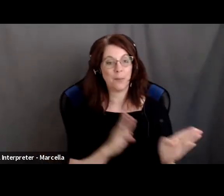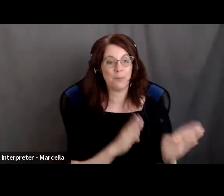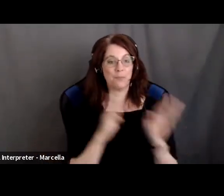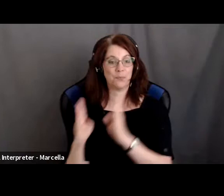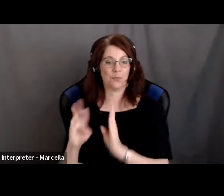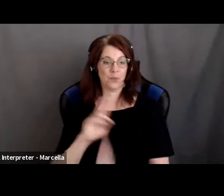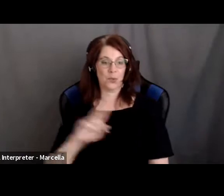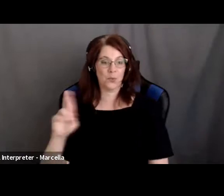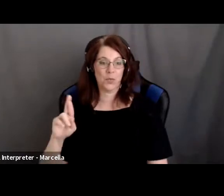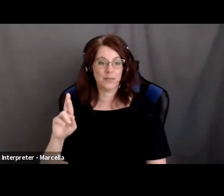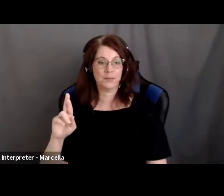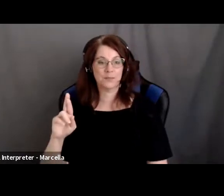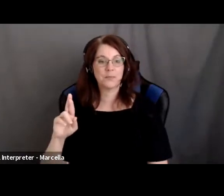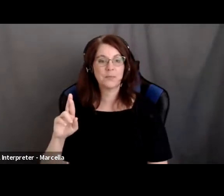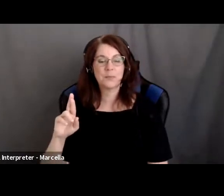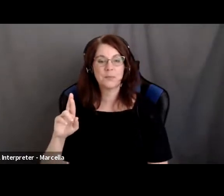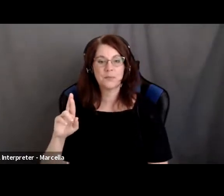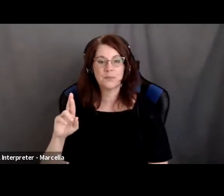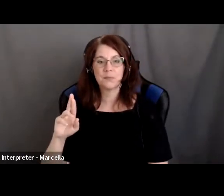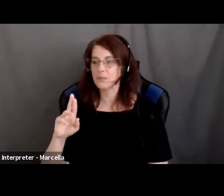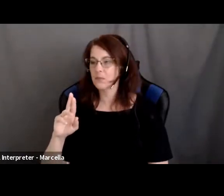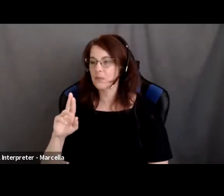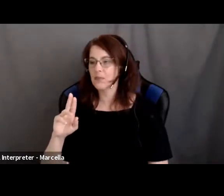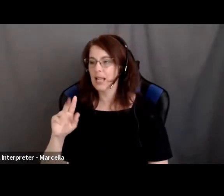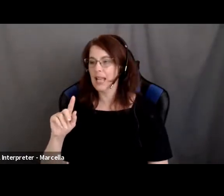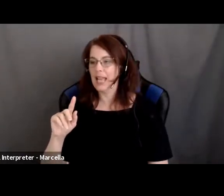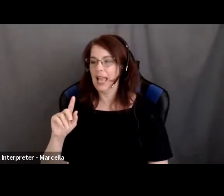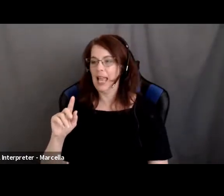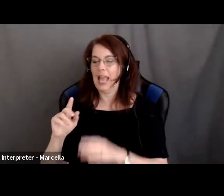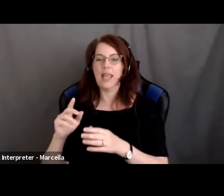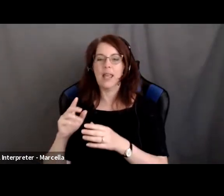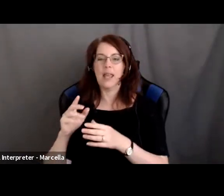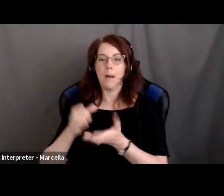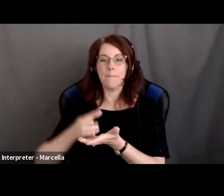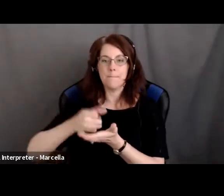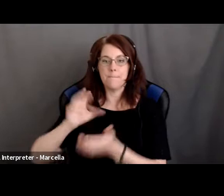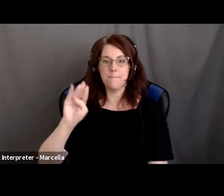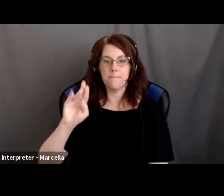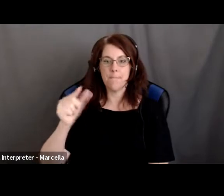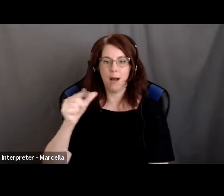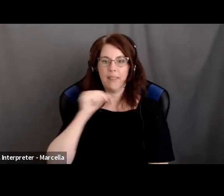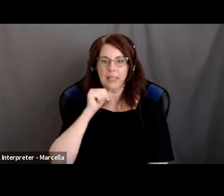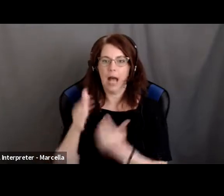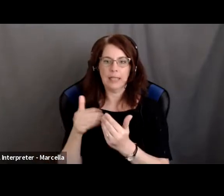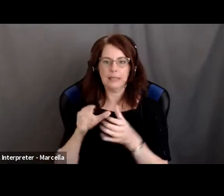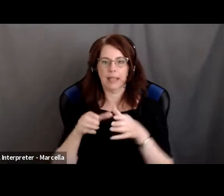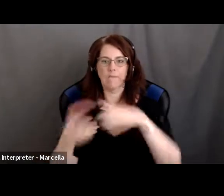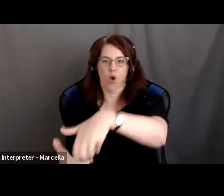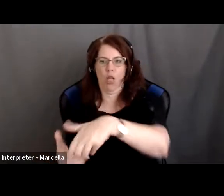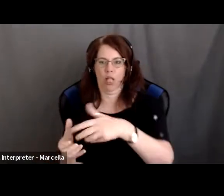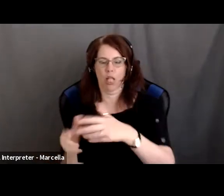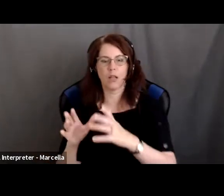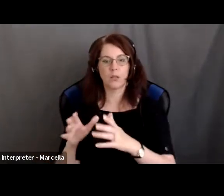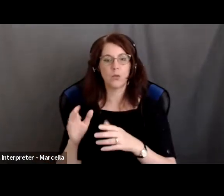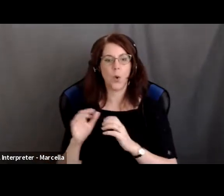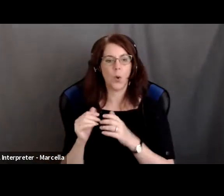upper right-hand corner, we have a tip-proof mug. So the way this works is it